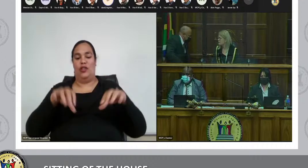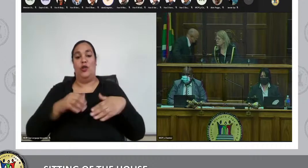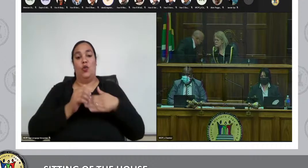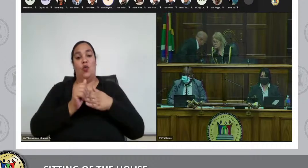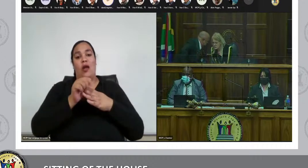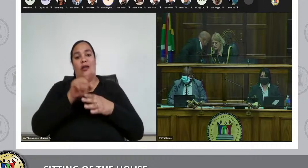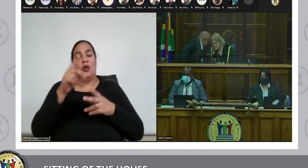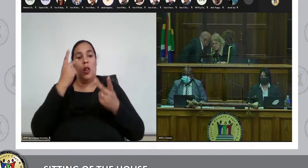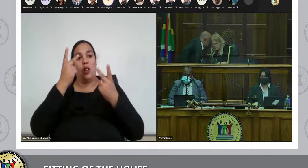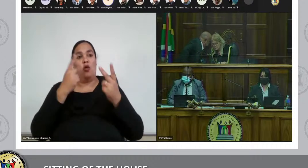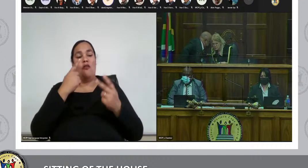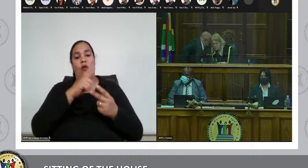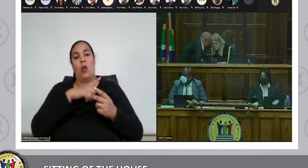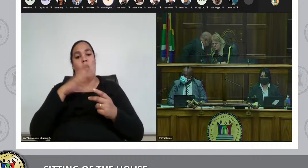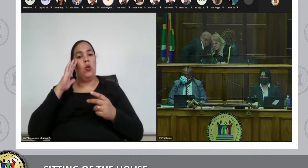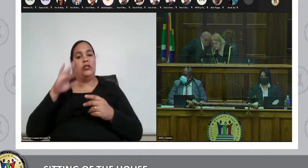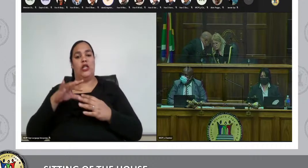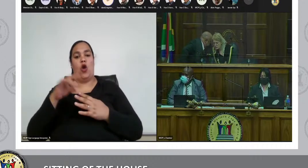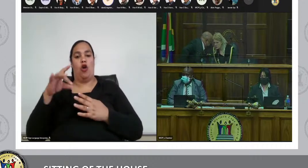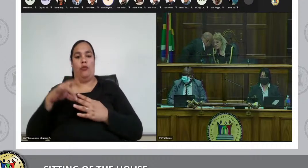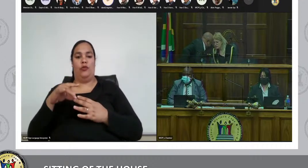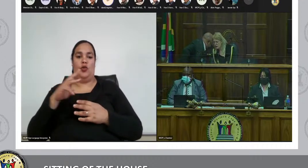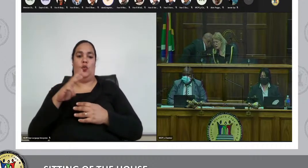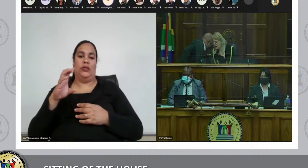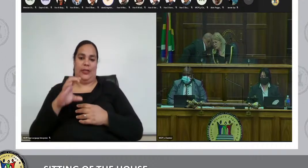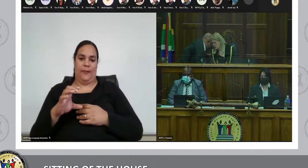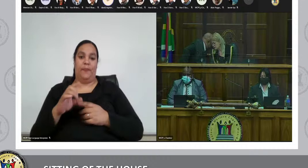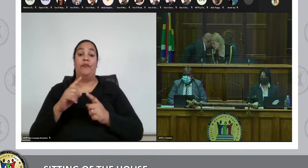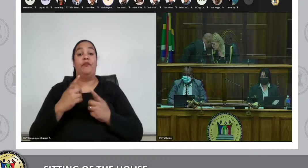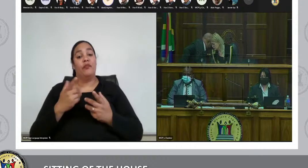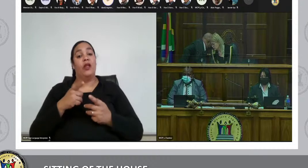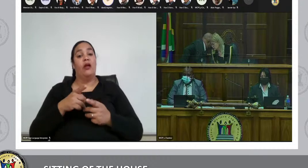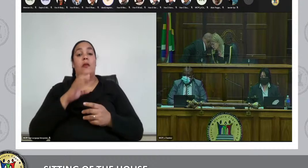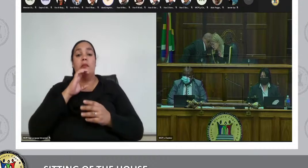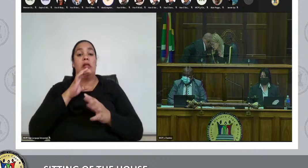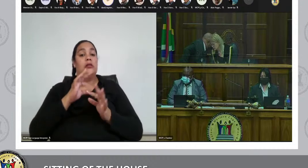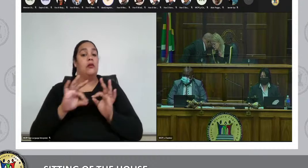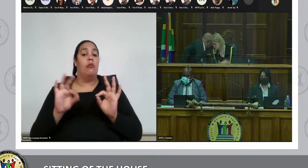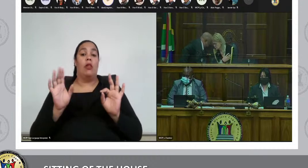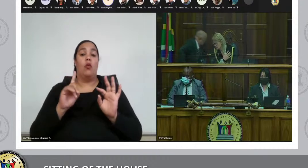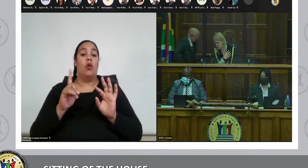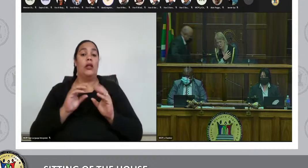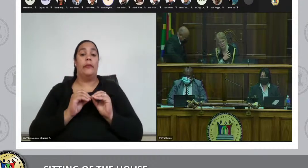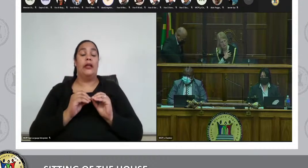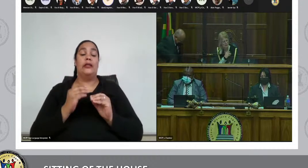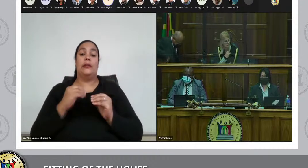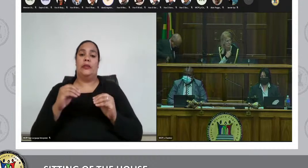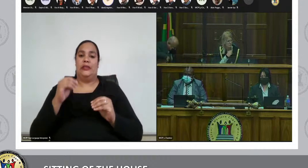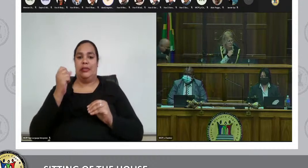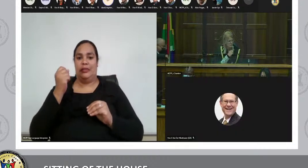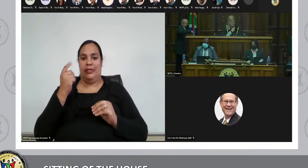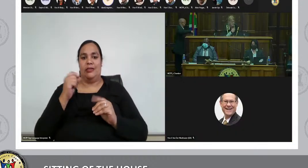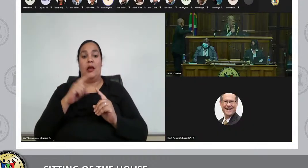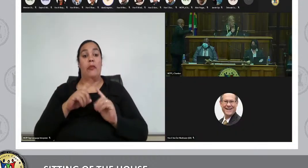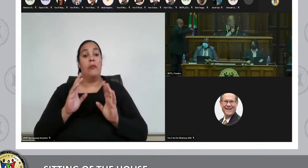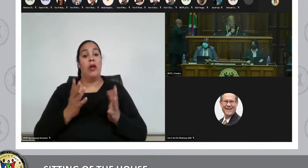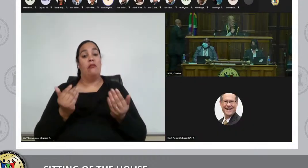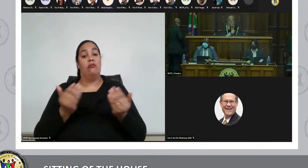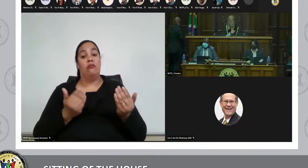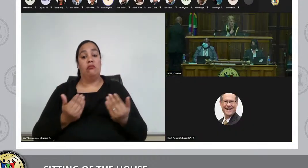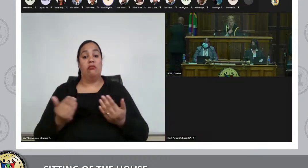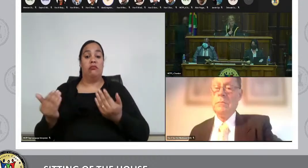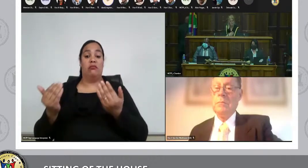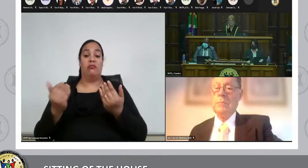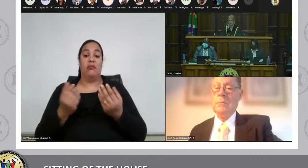those looking for longer stay options in the Western Cape, which simply makes business sense. Not only will it attract a